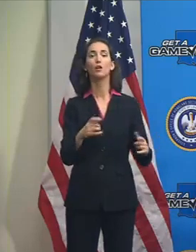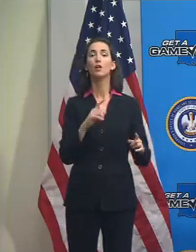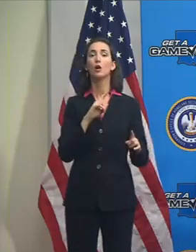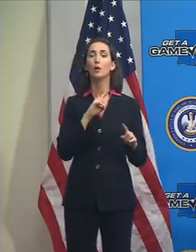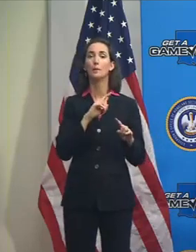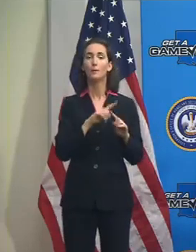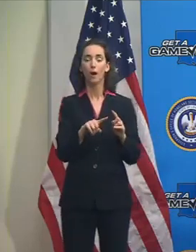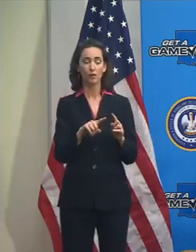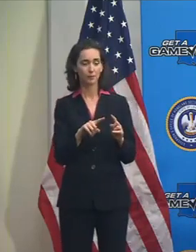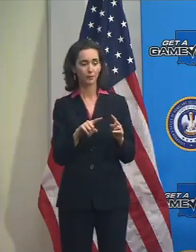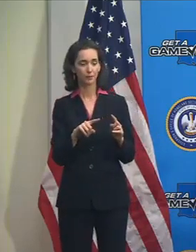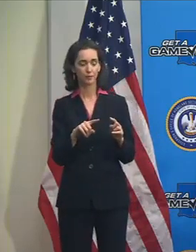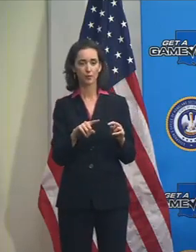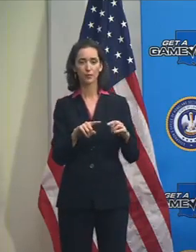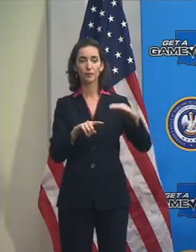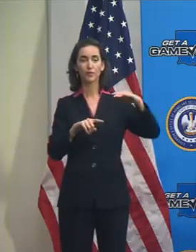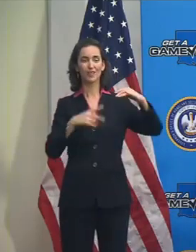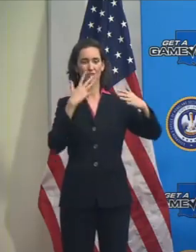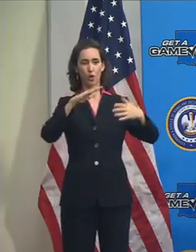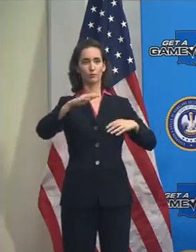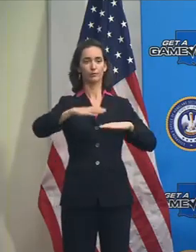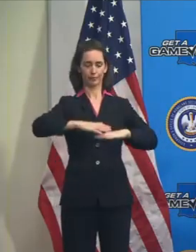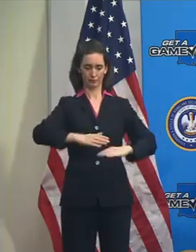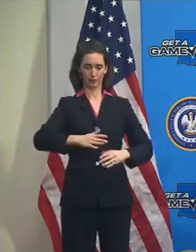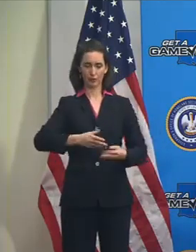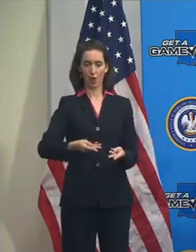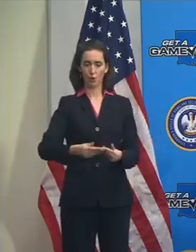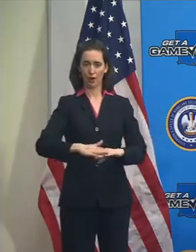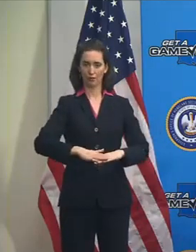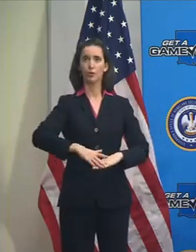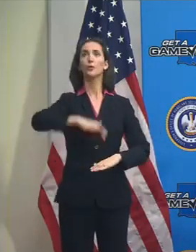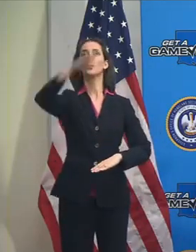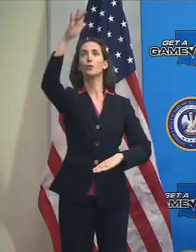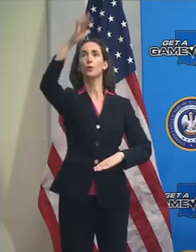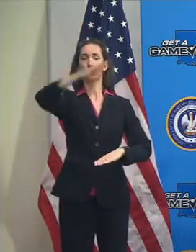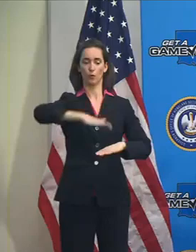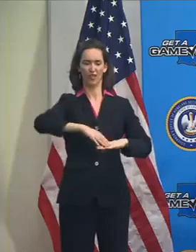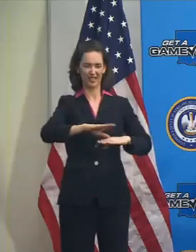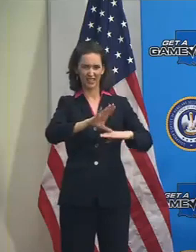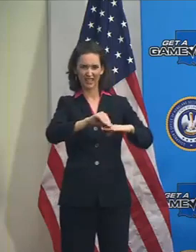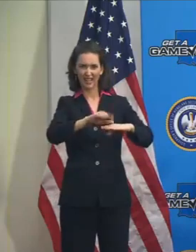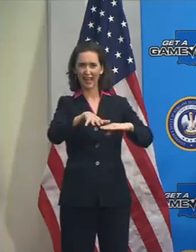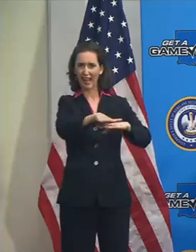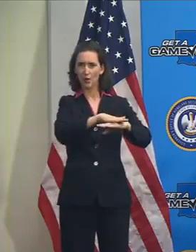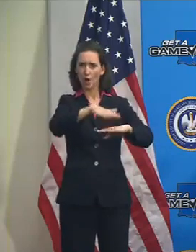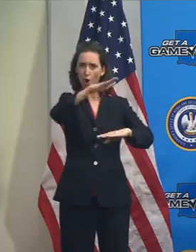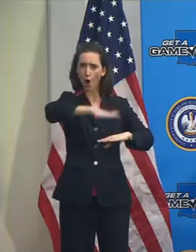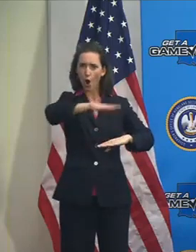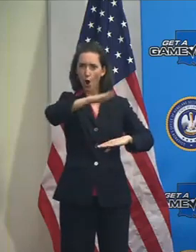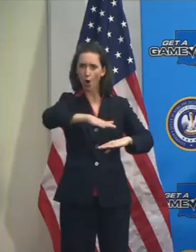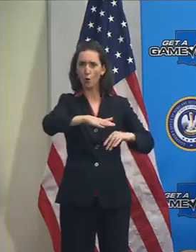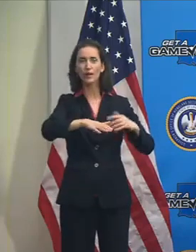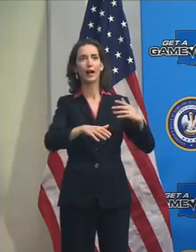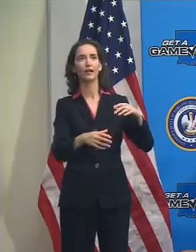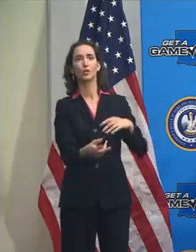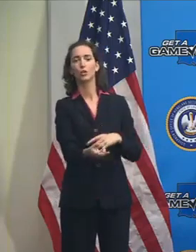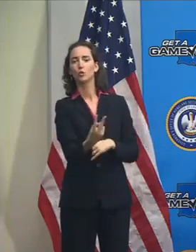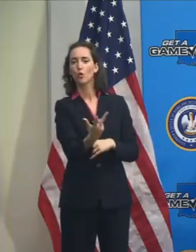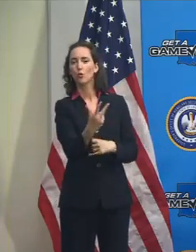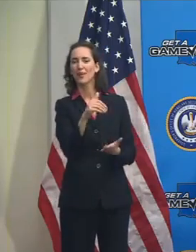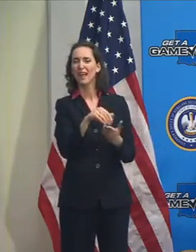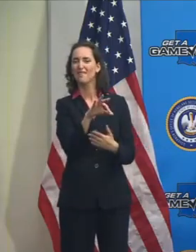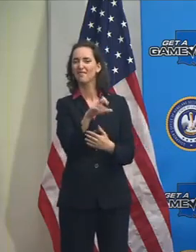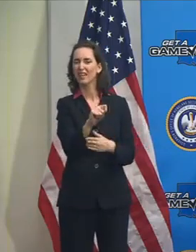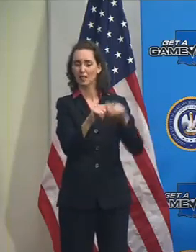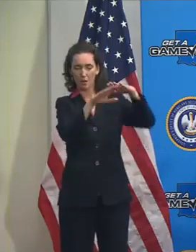be able to get as the lowest coverage that we would normally see. What I mean by lowest coverage is maybe the bottom 2,000 or 3,000